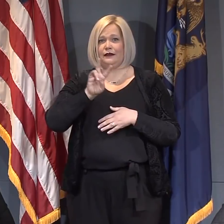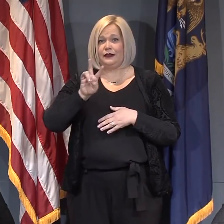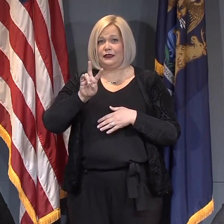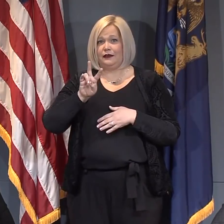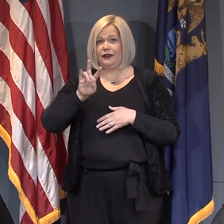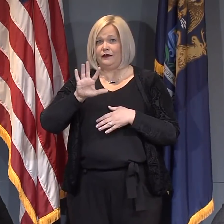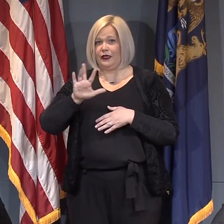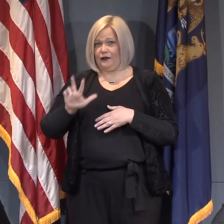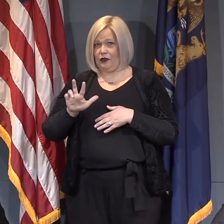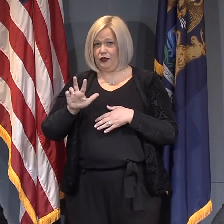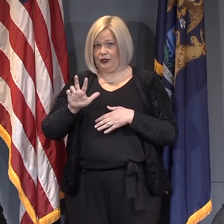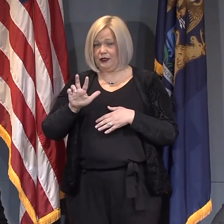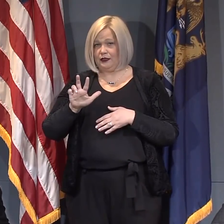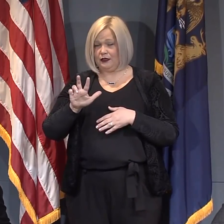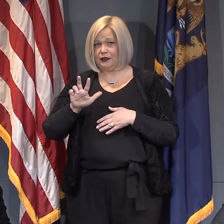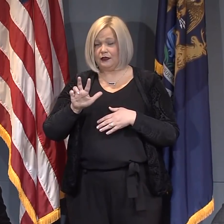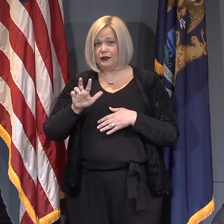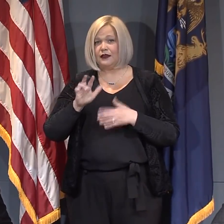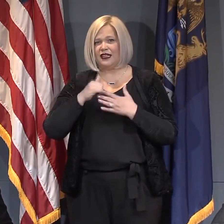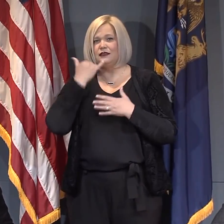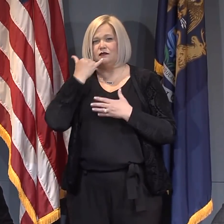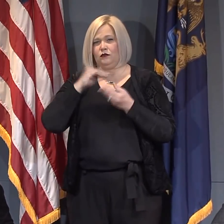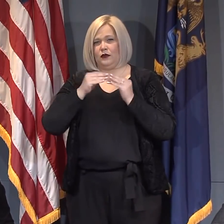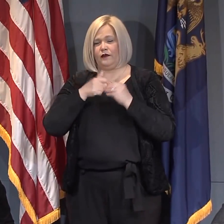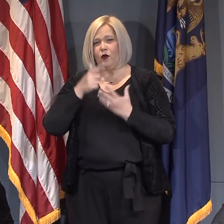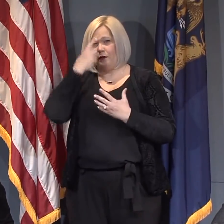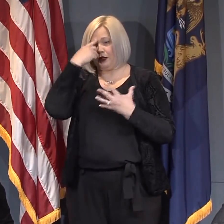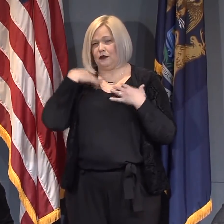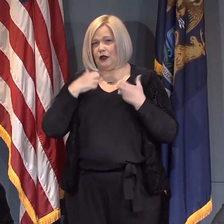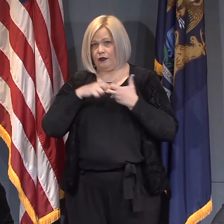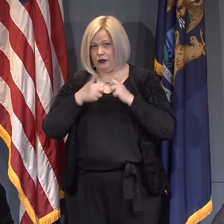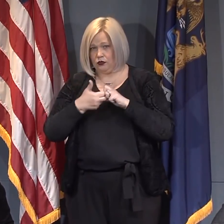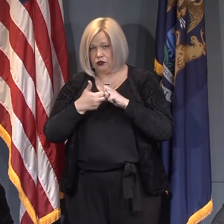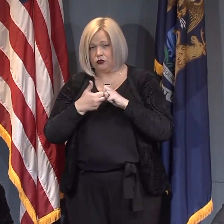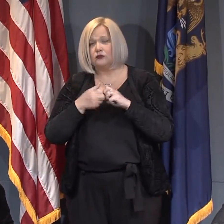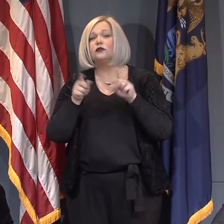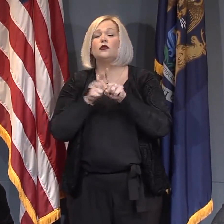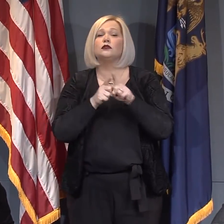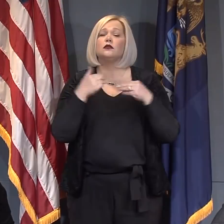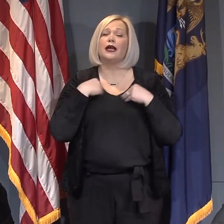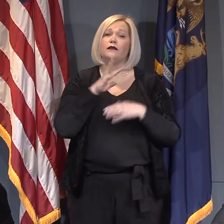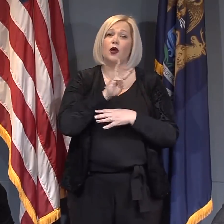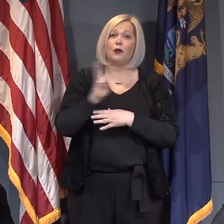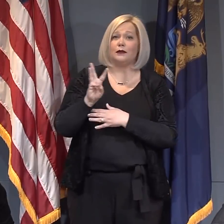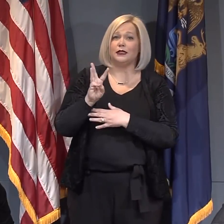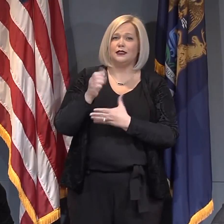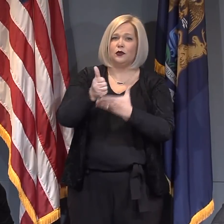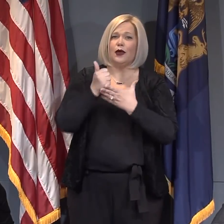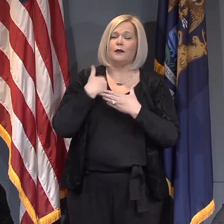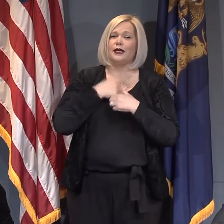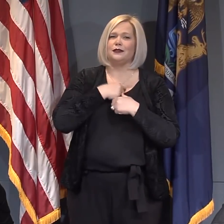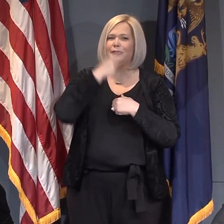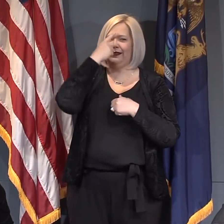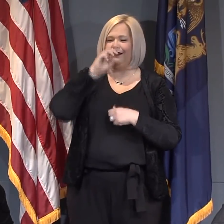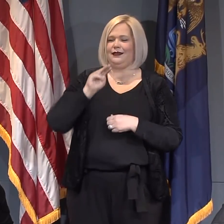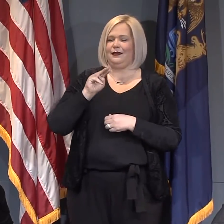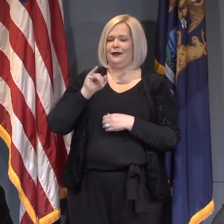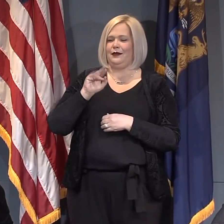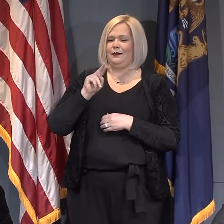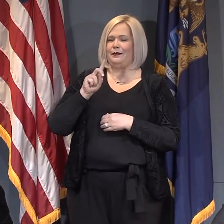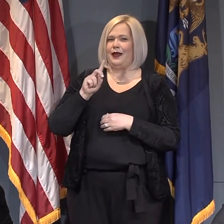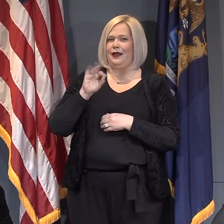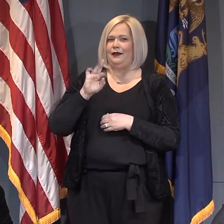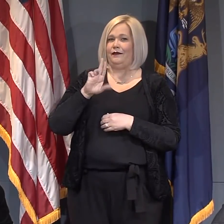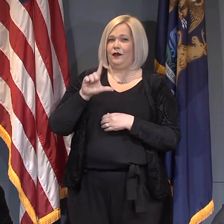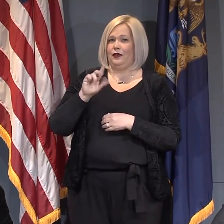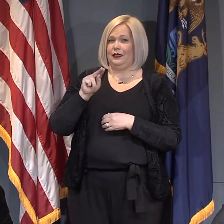888-733-7753. Today we are also announcing a website that can help us with our mindfulness and settling our